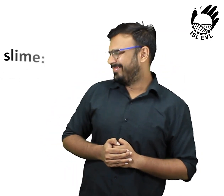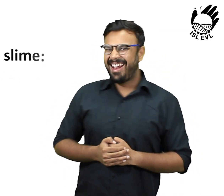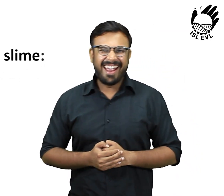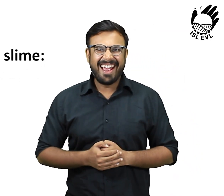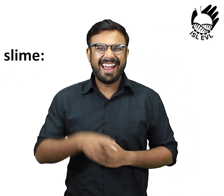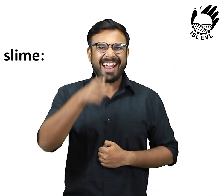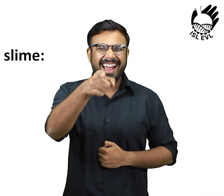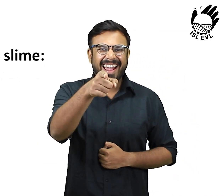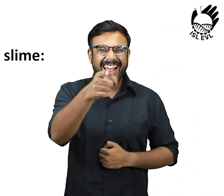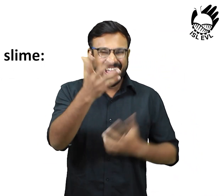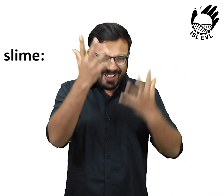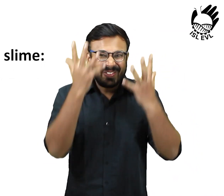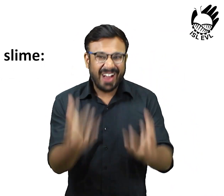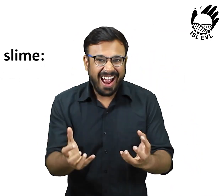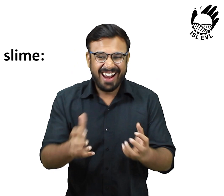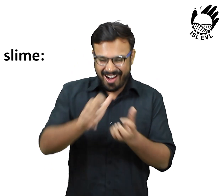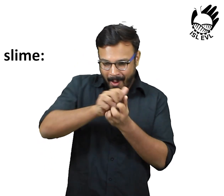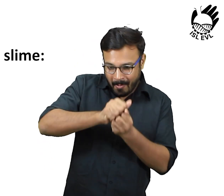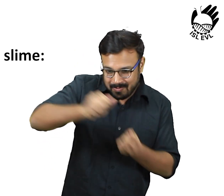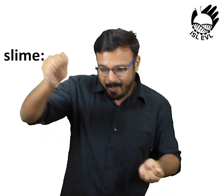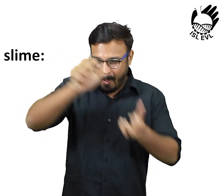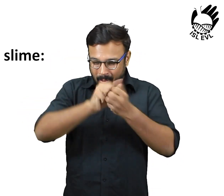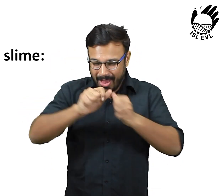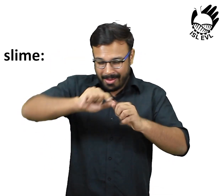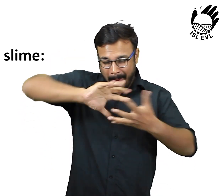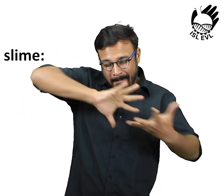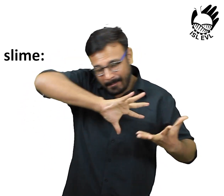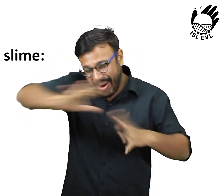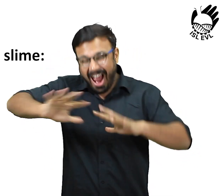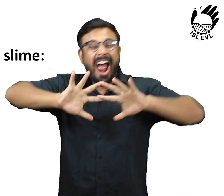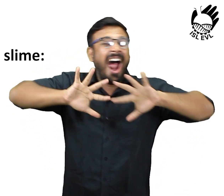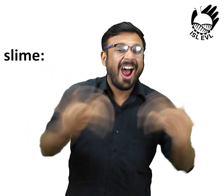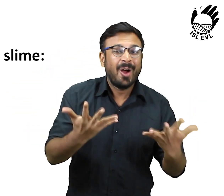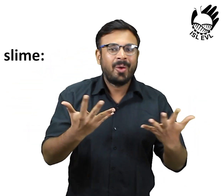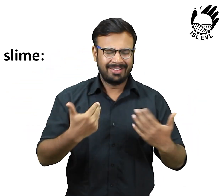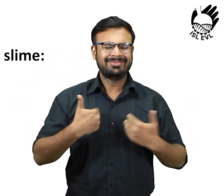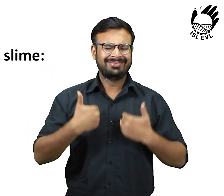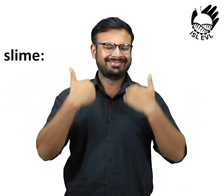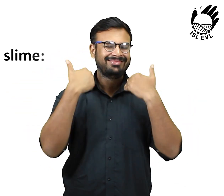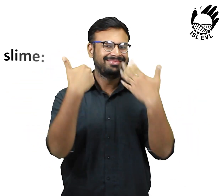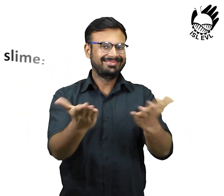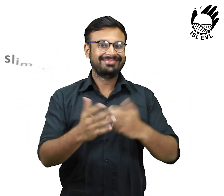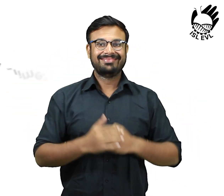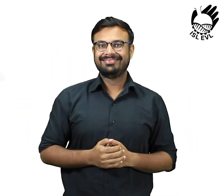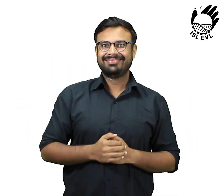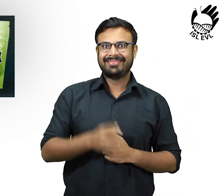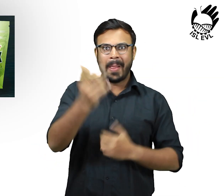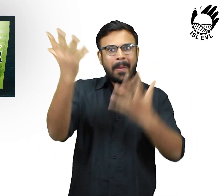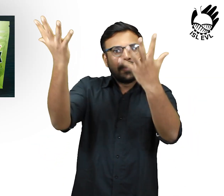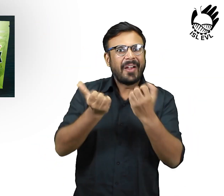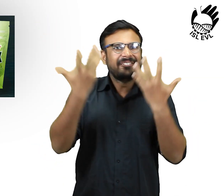Let me explain, after buying materials, what steps are to be followed to make